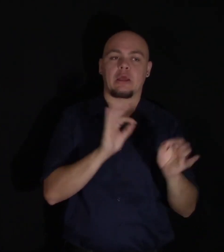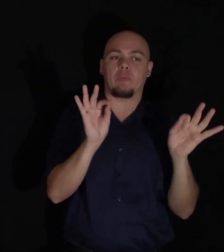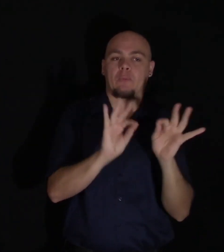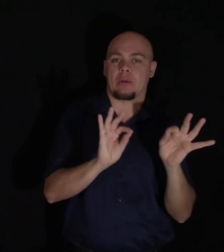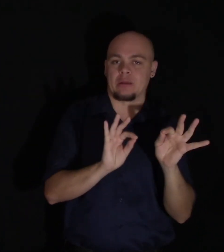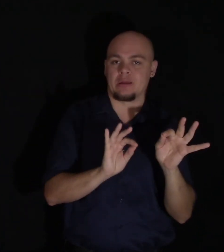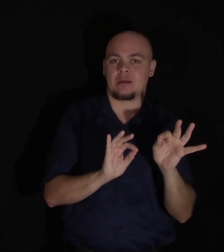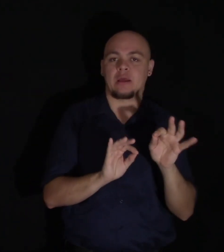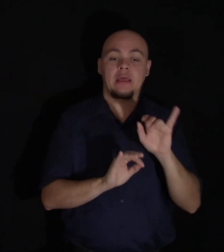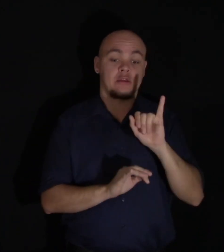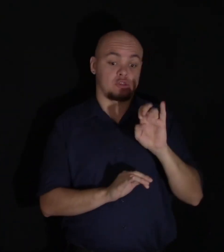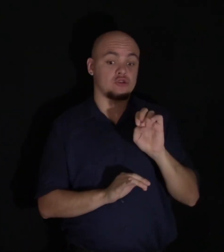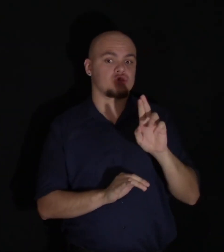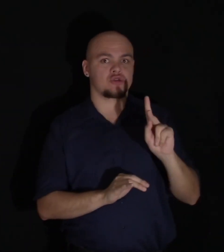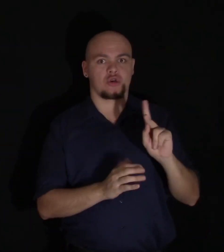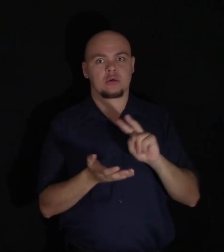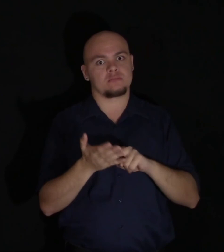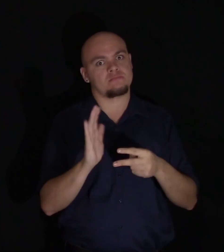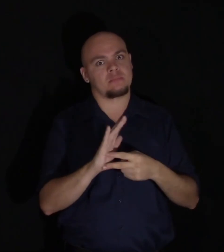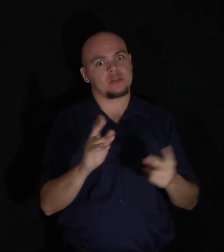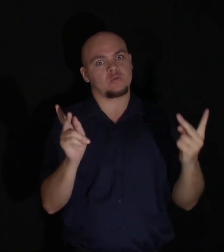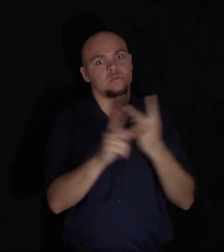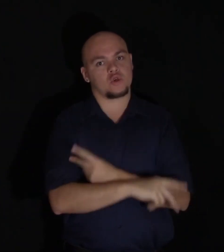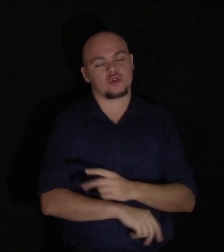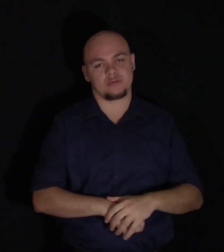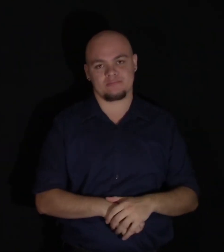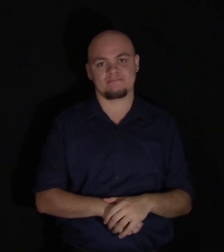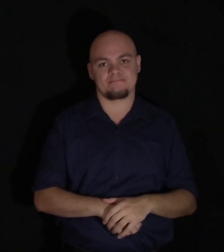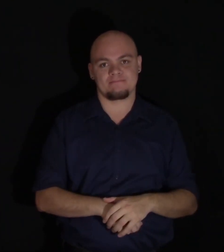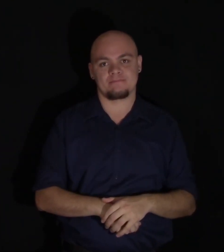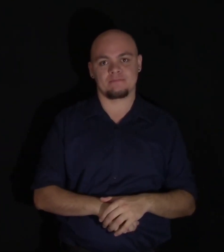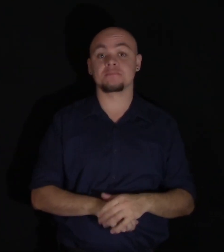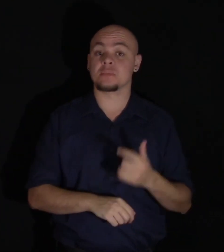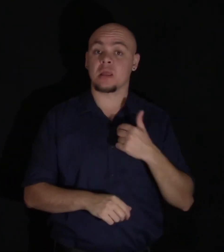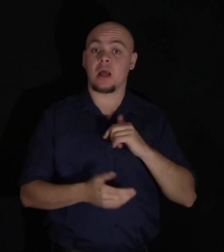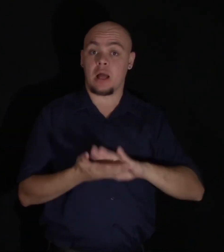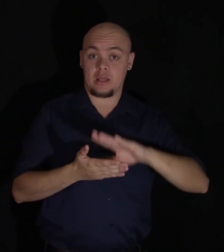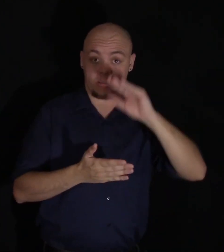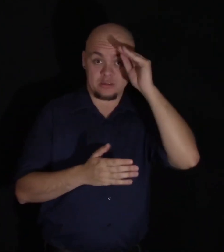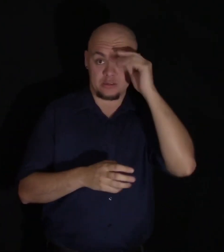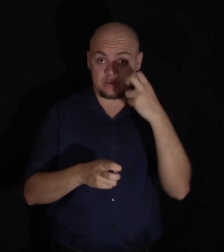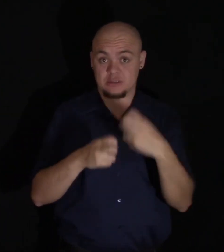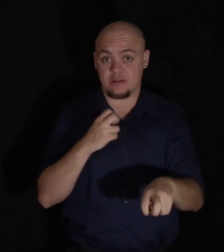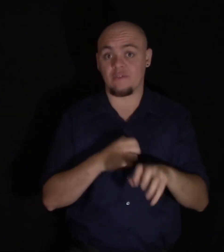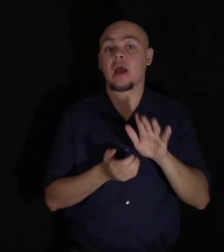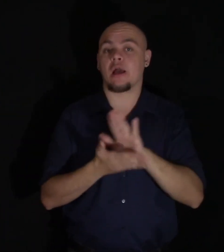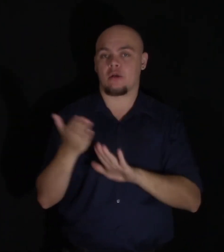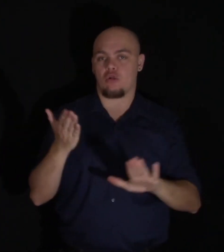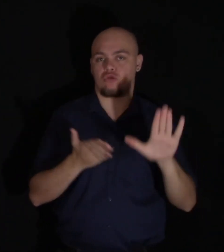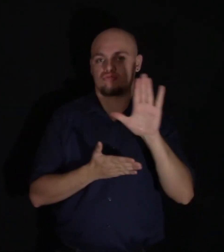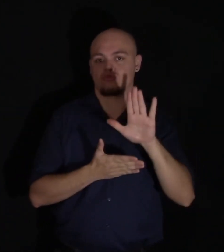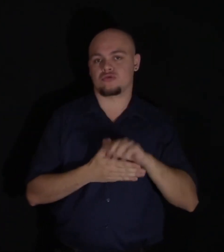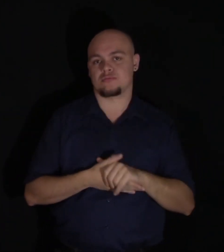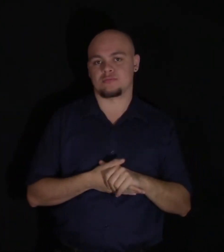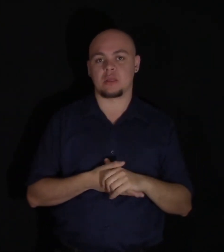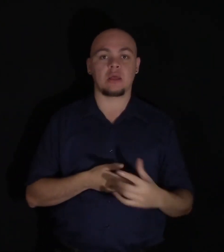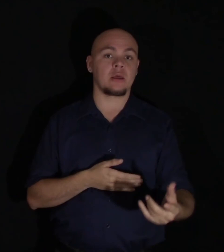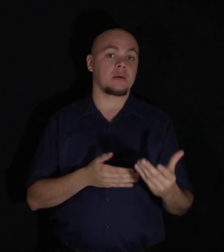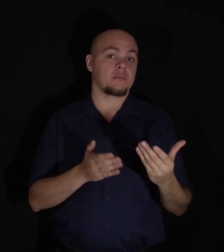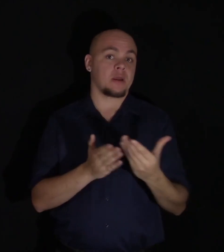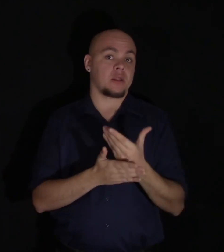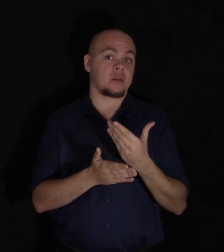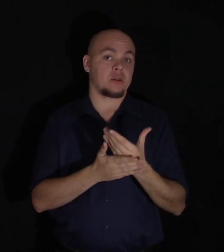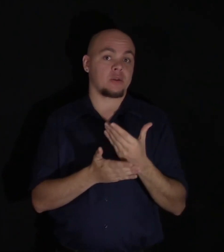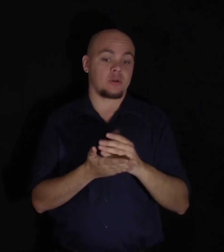words. I learned that the hard way in college. And my new one this year